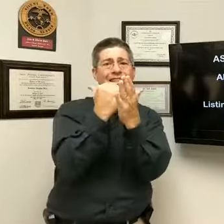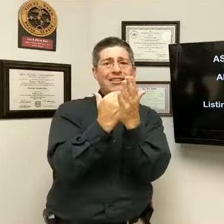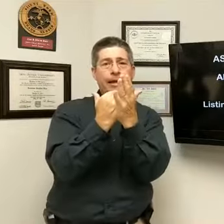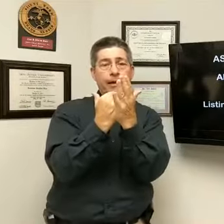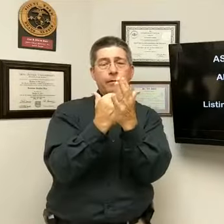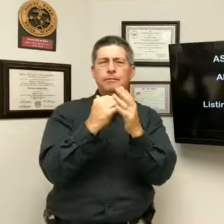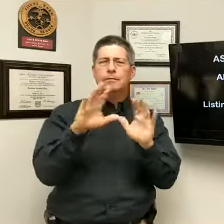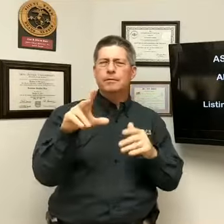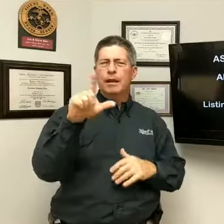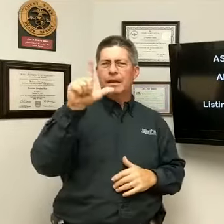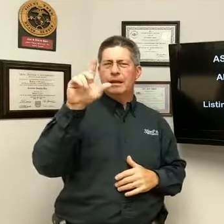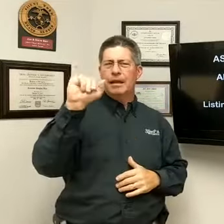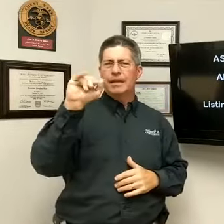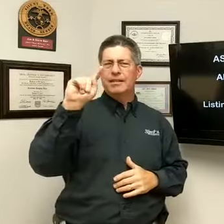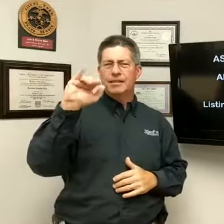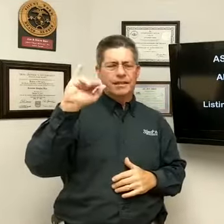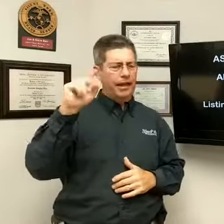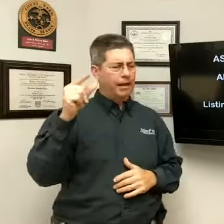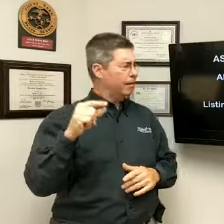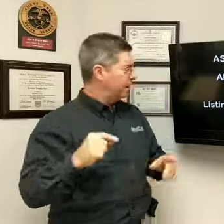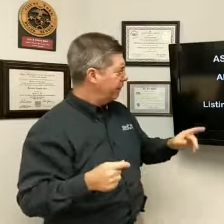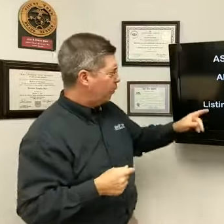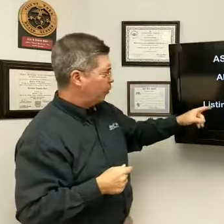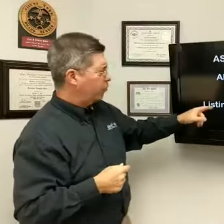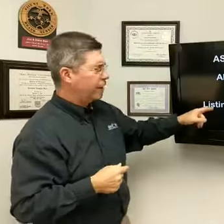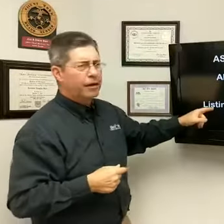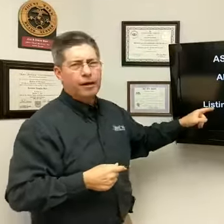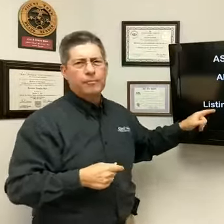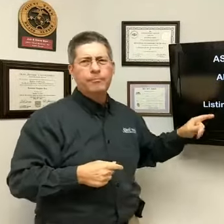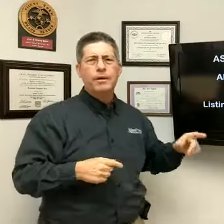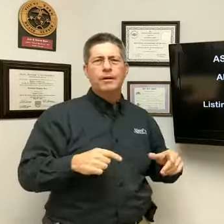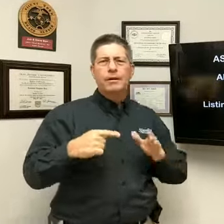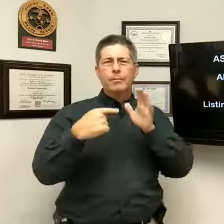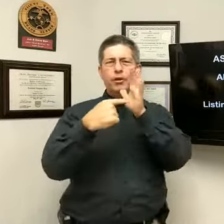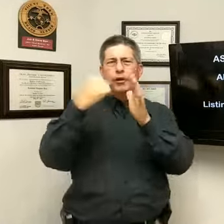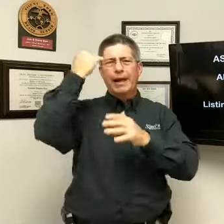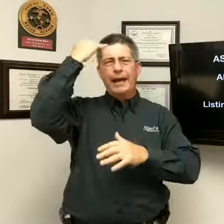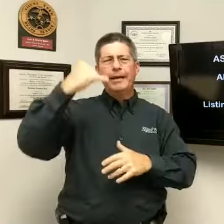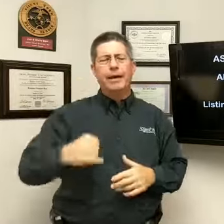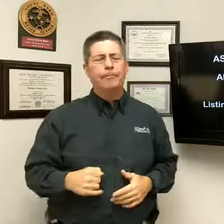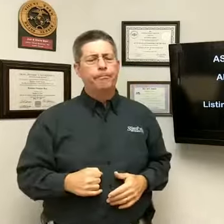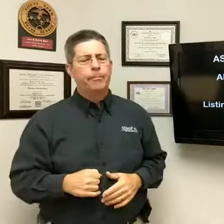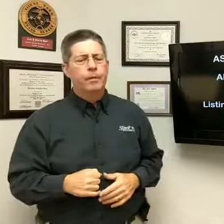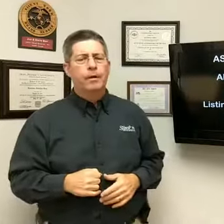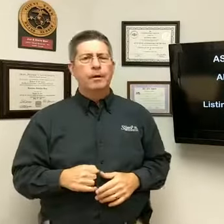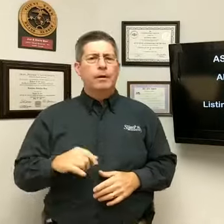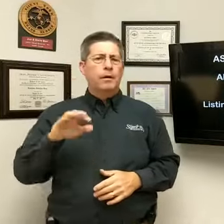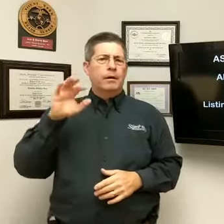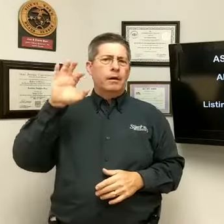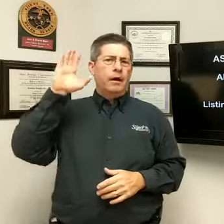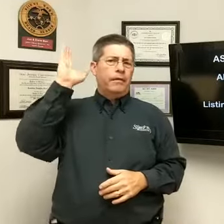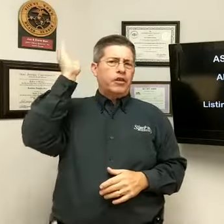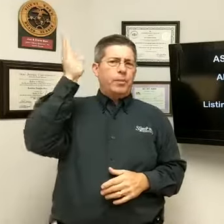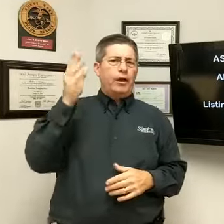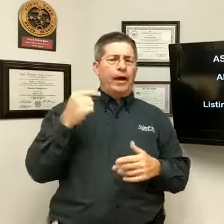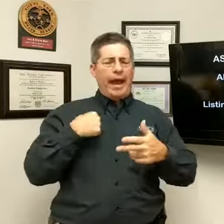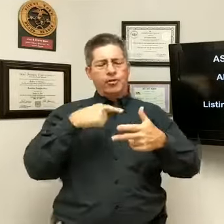listing. Listing. That word right there. Let me show you an idea. The speaker has,